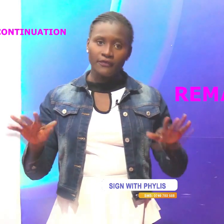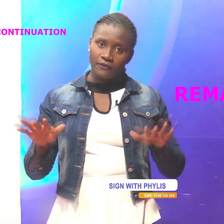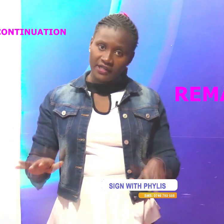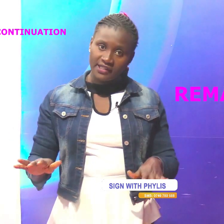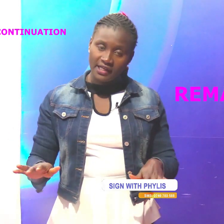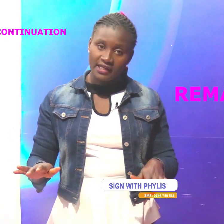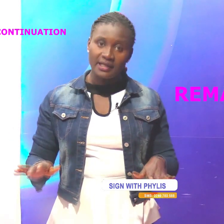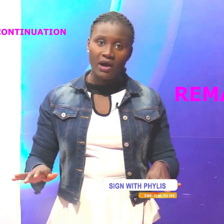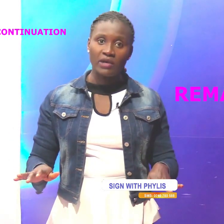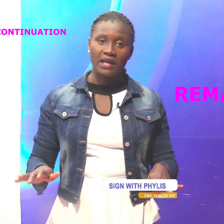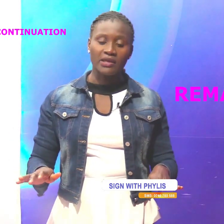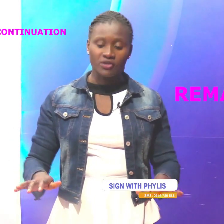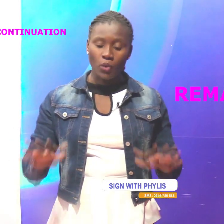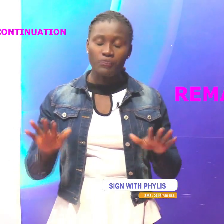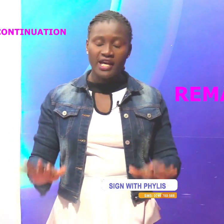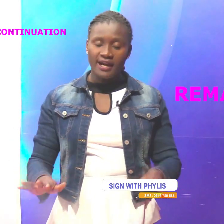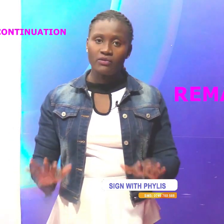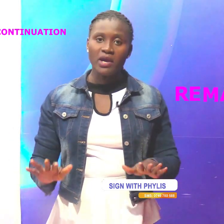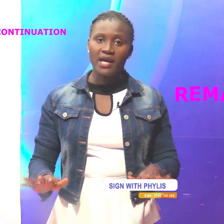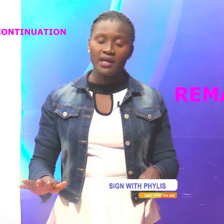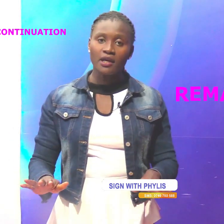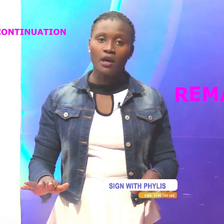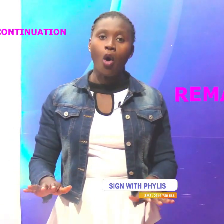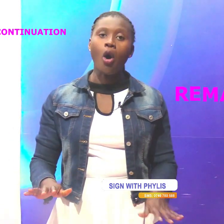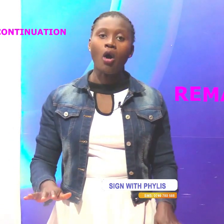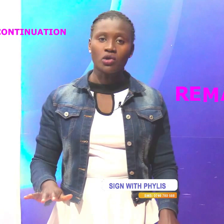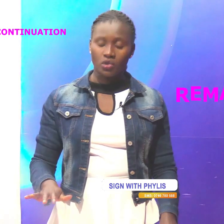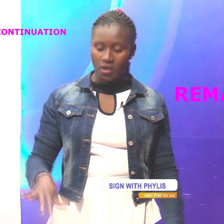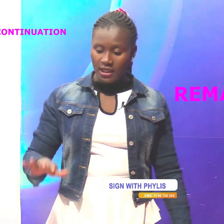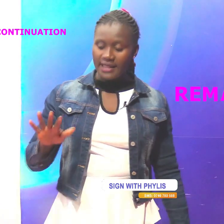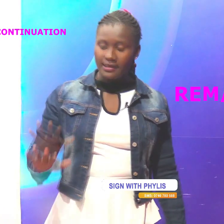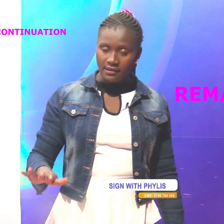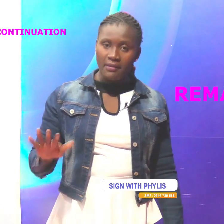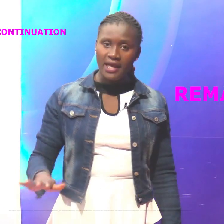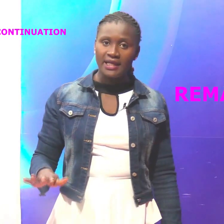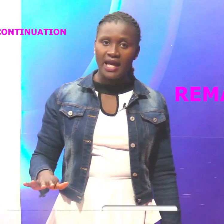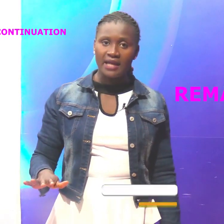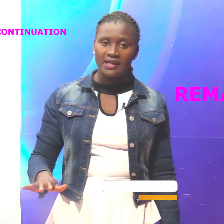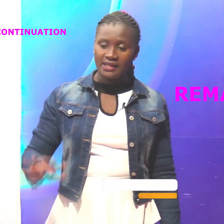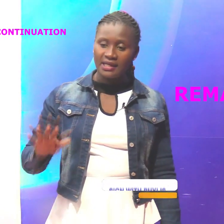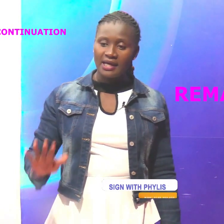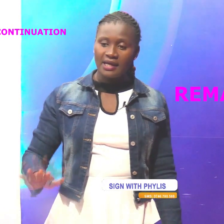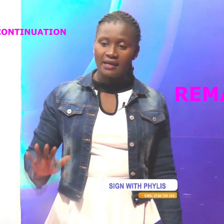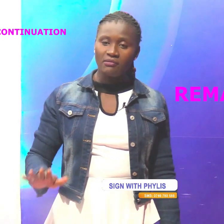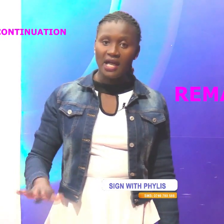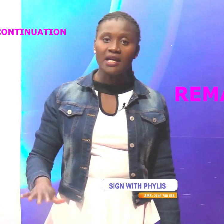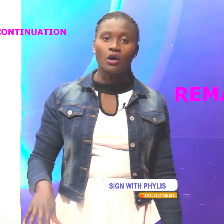facing down like this. So remain or remain like this. Remain